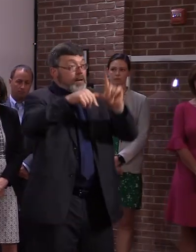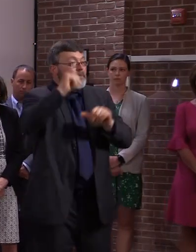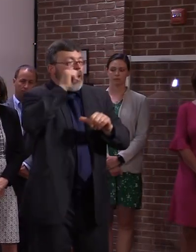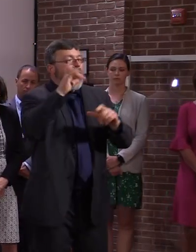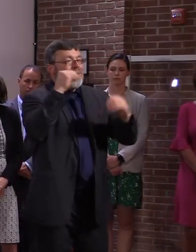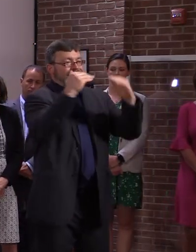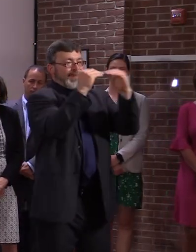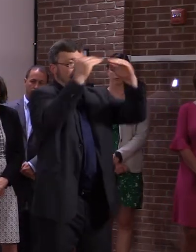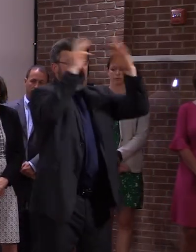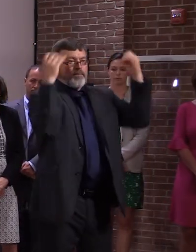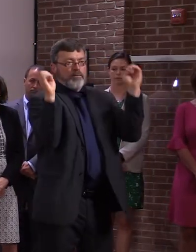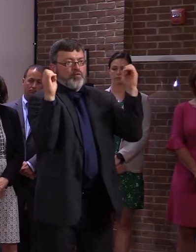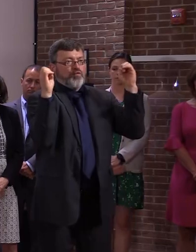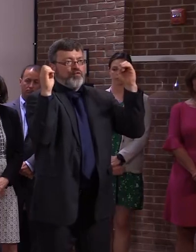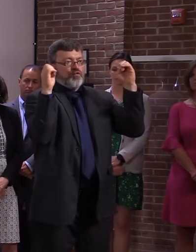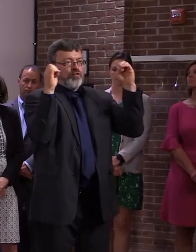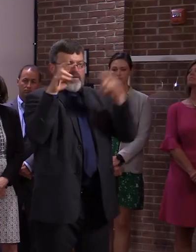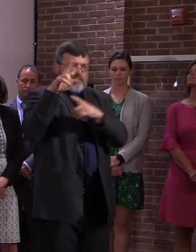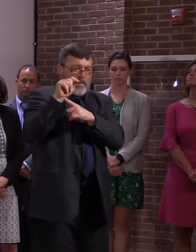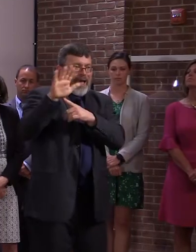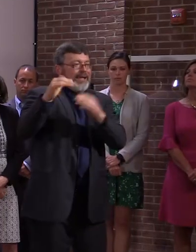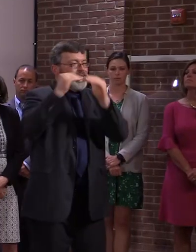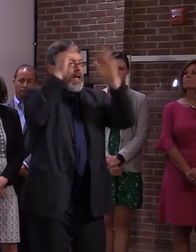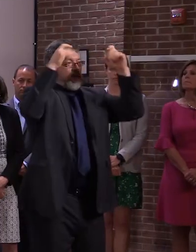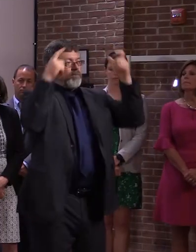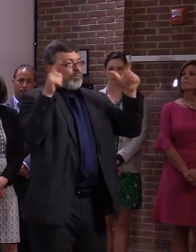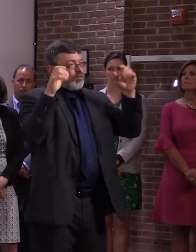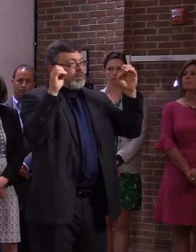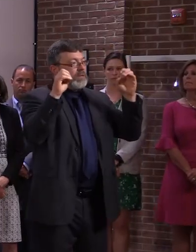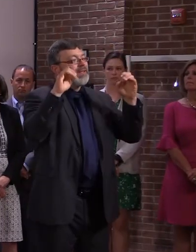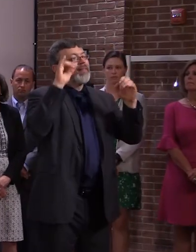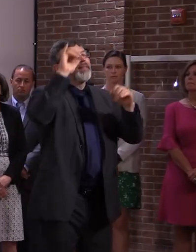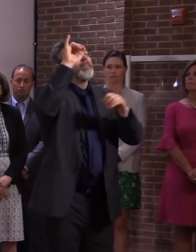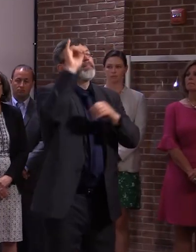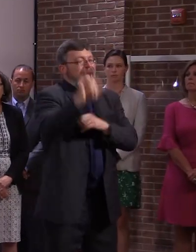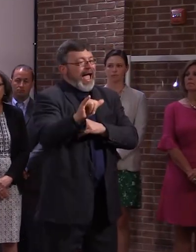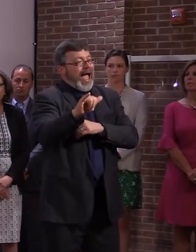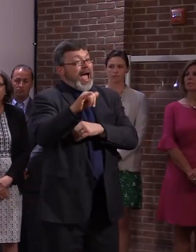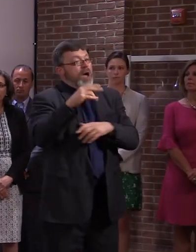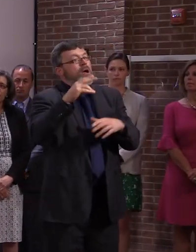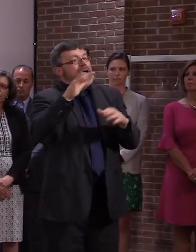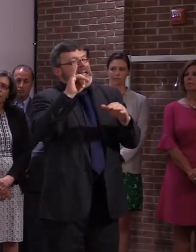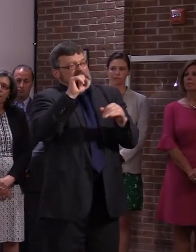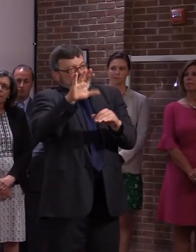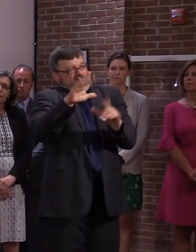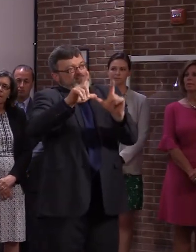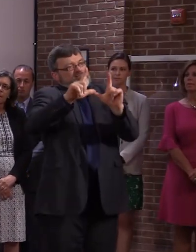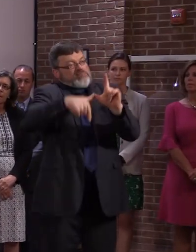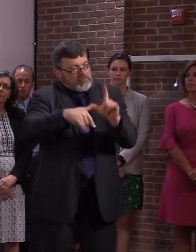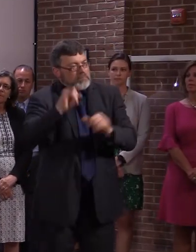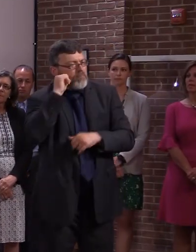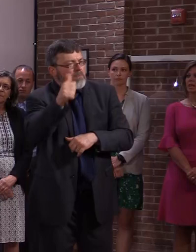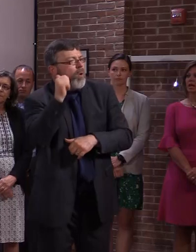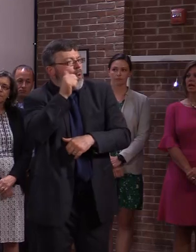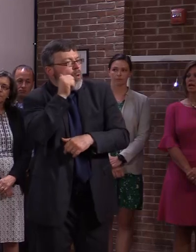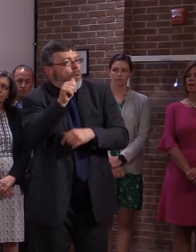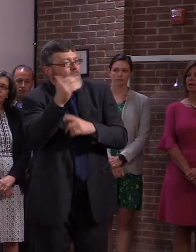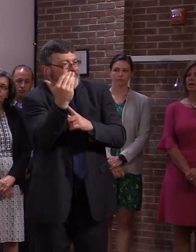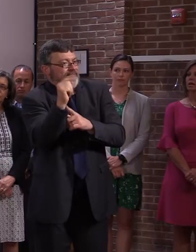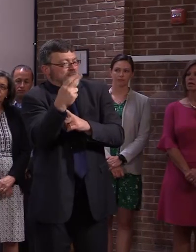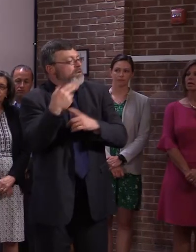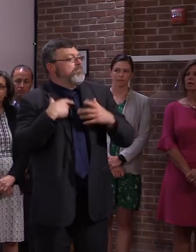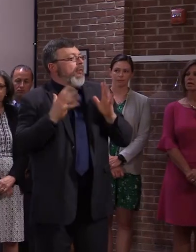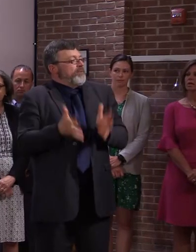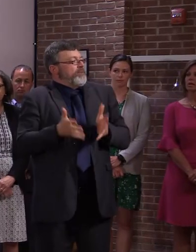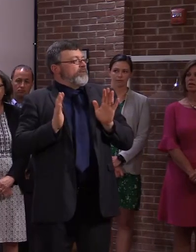just easier just to let it expire. I guess I could have called a press conference last night at 11 o'clock. But